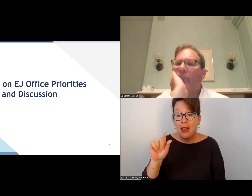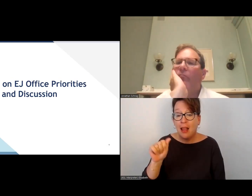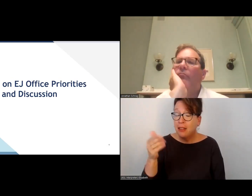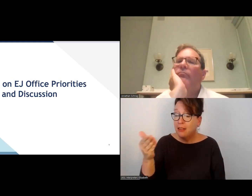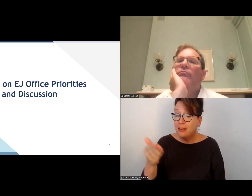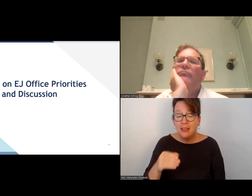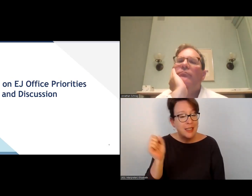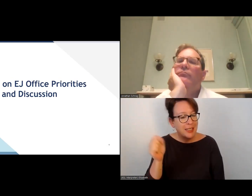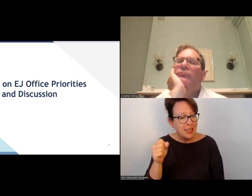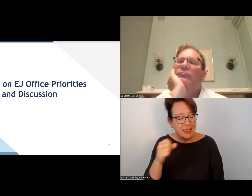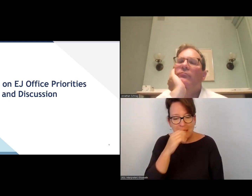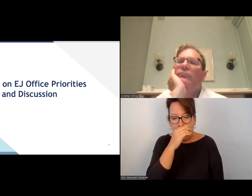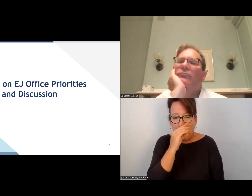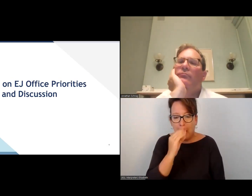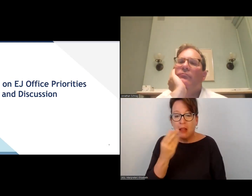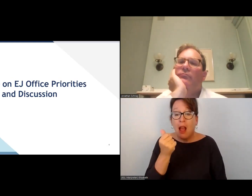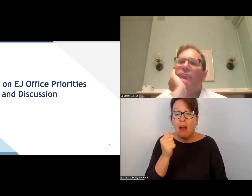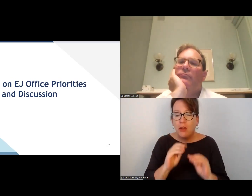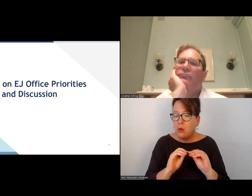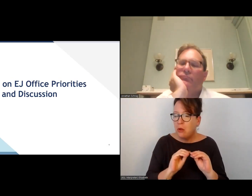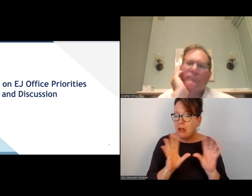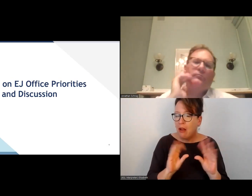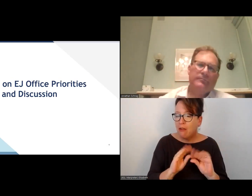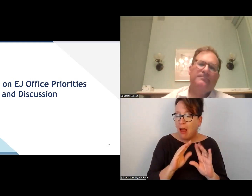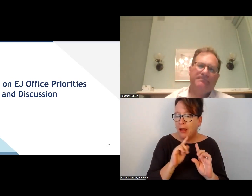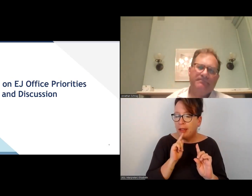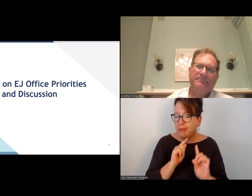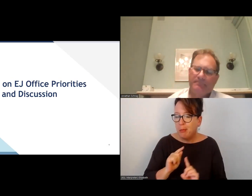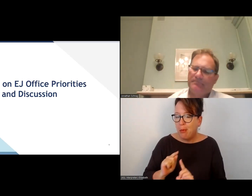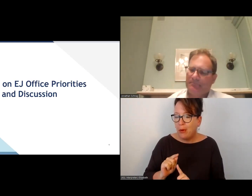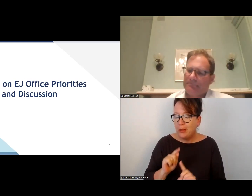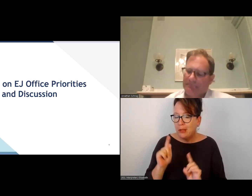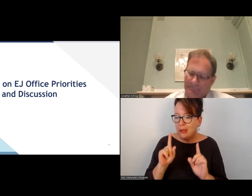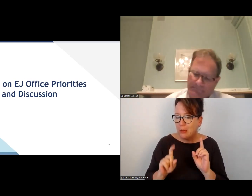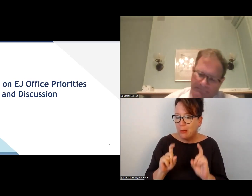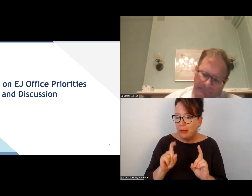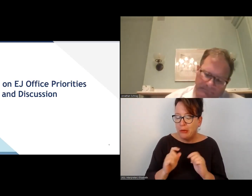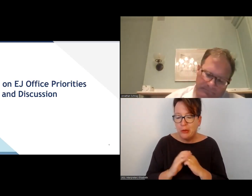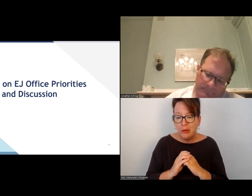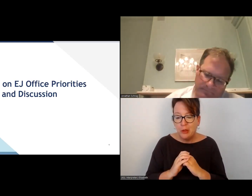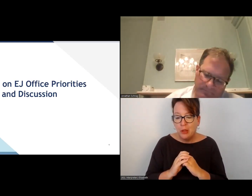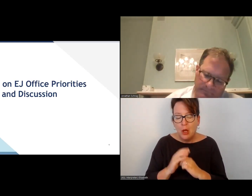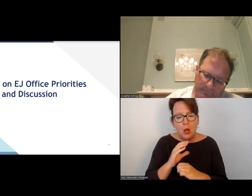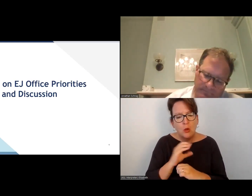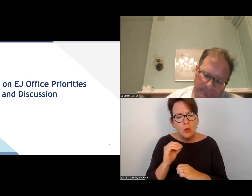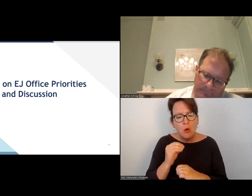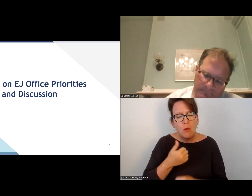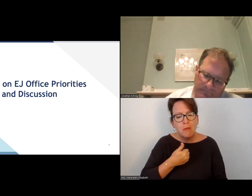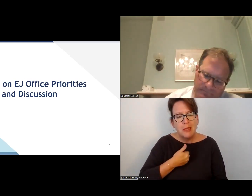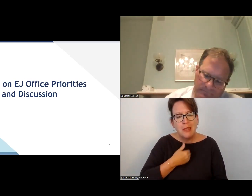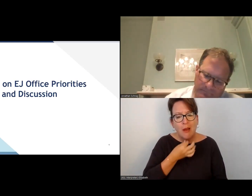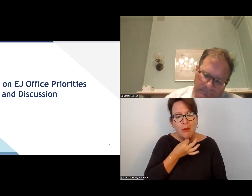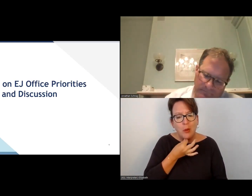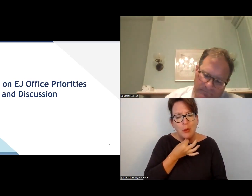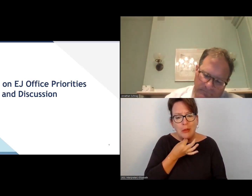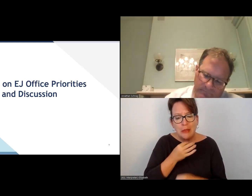Yeah, just a couple of clarifying questions. So I guess I'm curious about how,